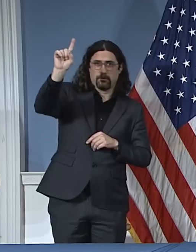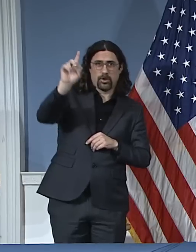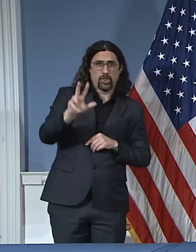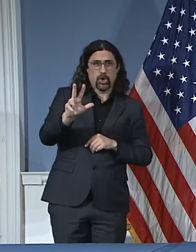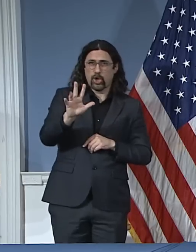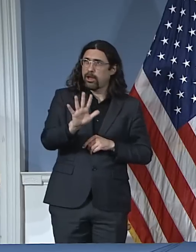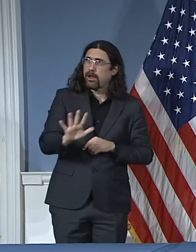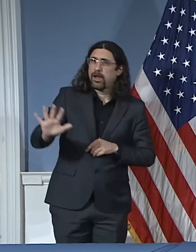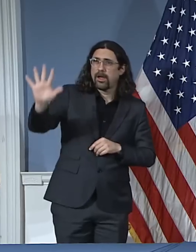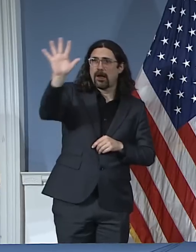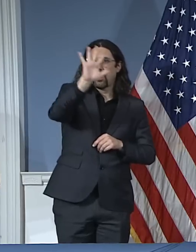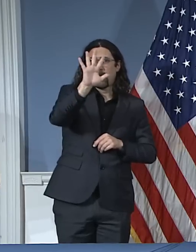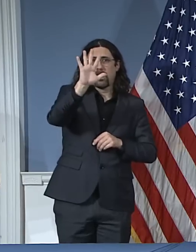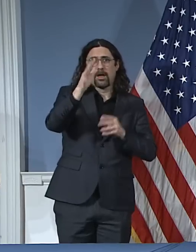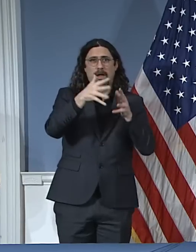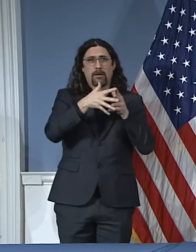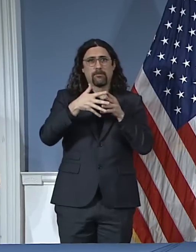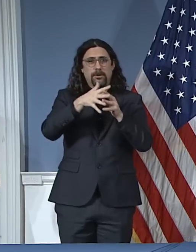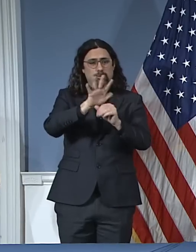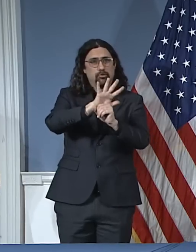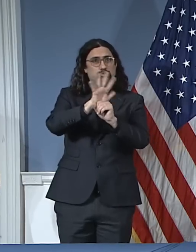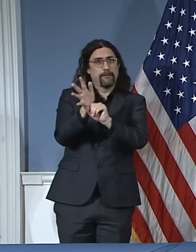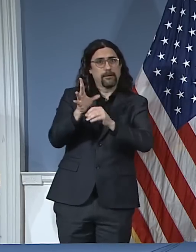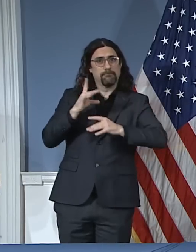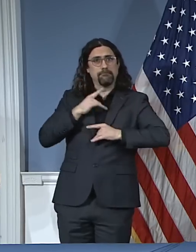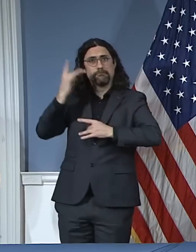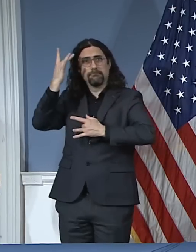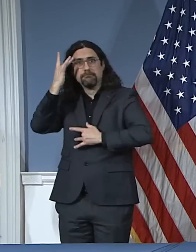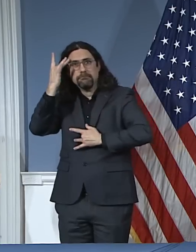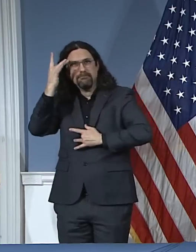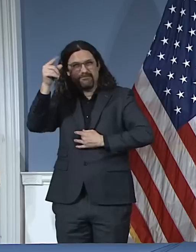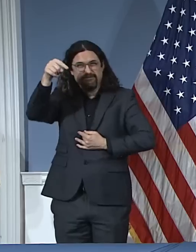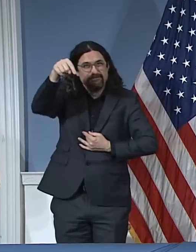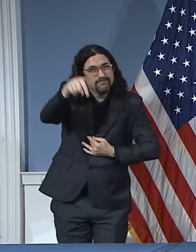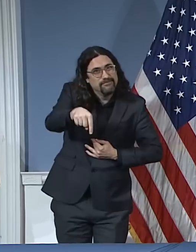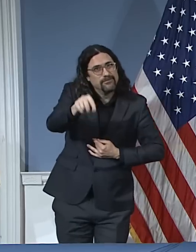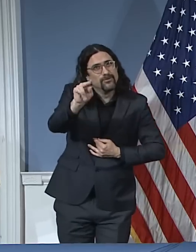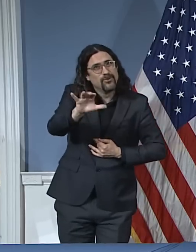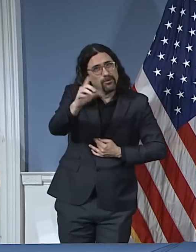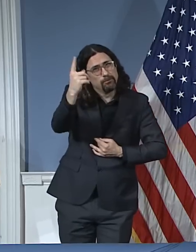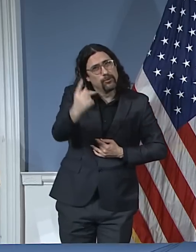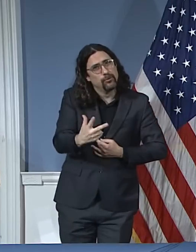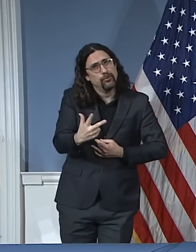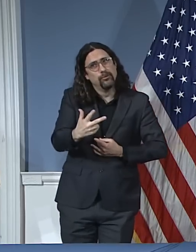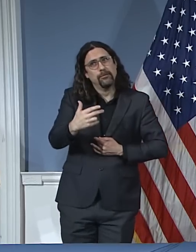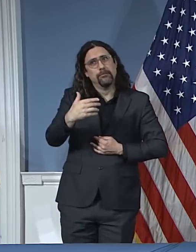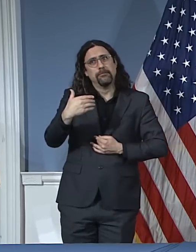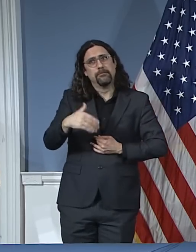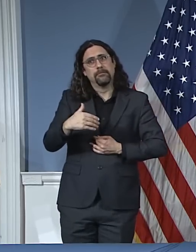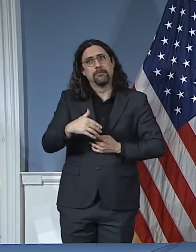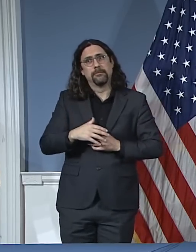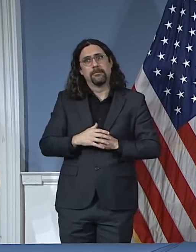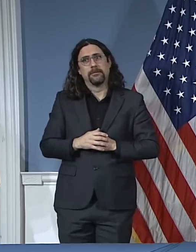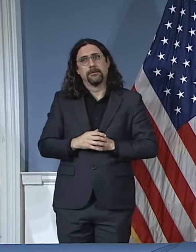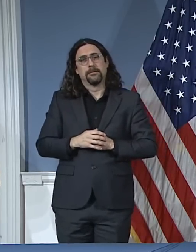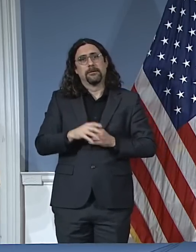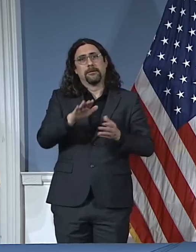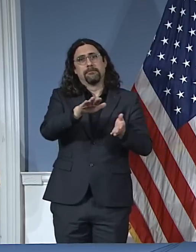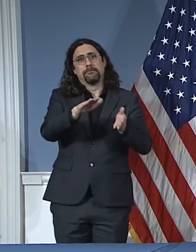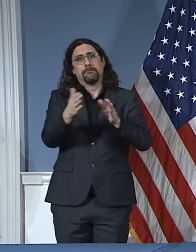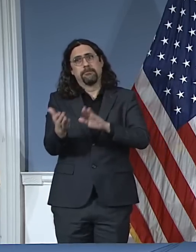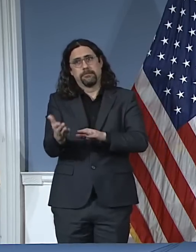here. We have lost 63 people to coronavirus in just a matter of weeks.